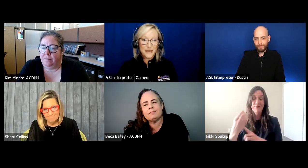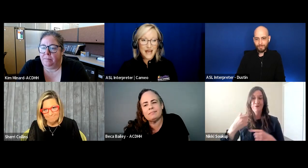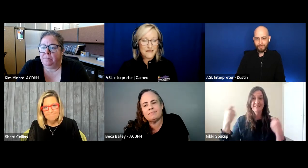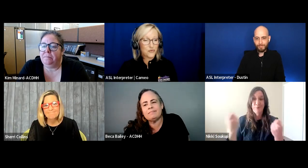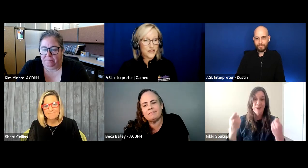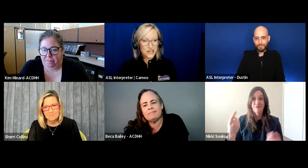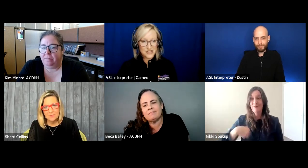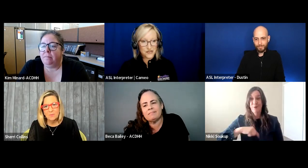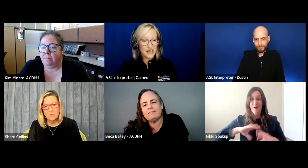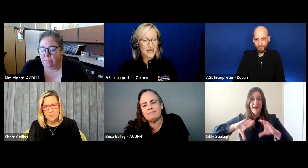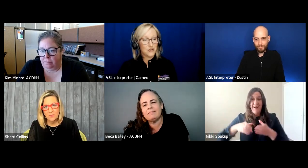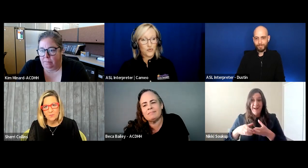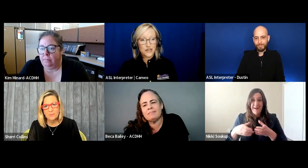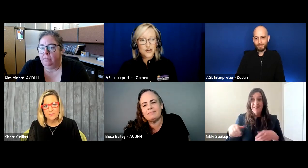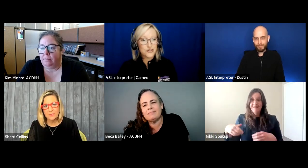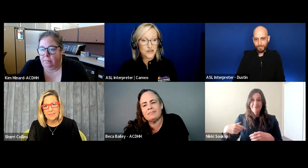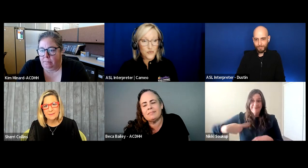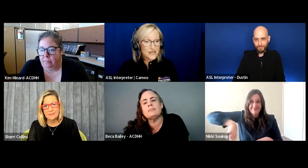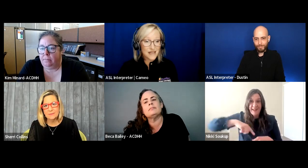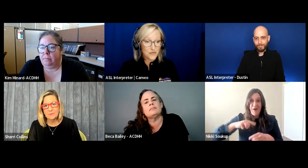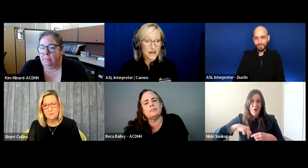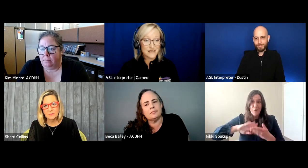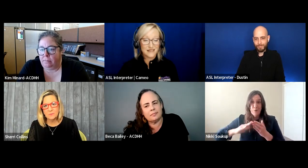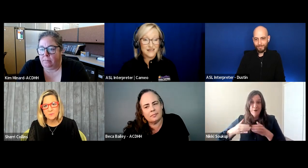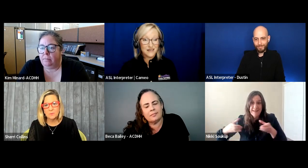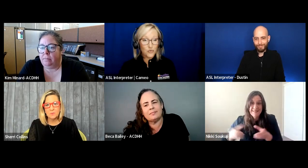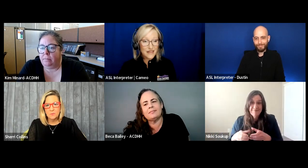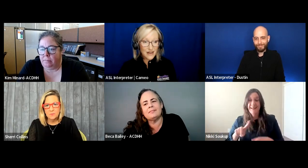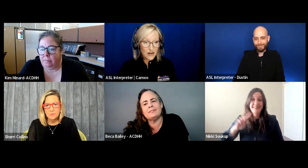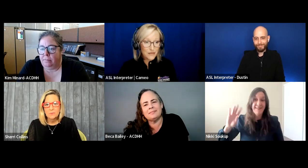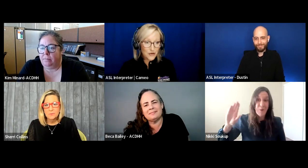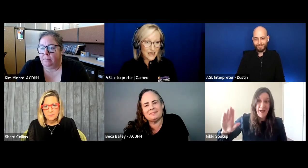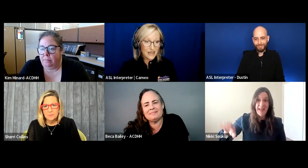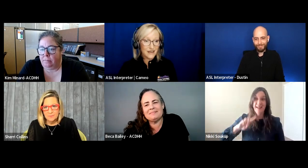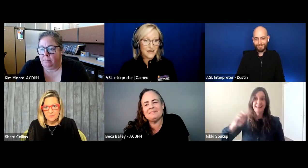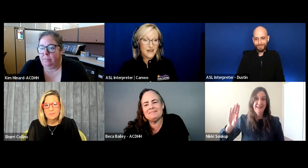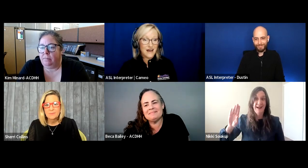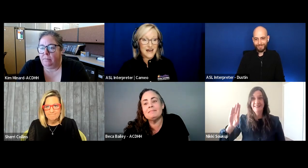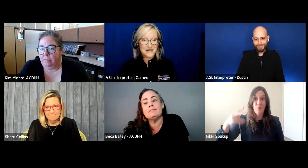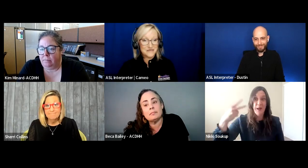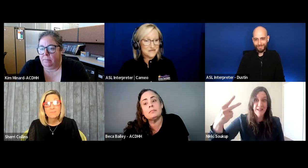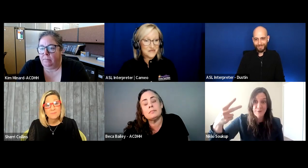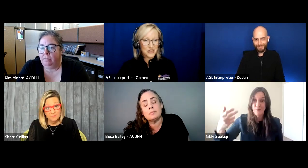obviously we have a rich history and a rich culture that we celebrate within our community.